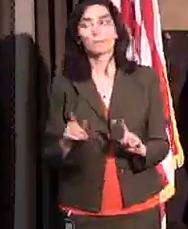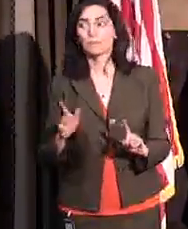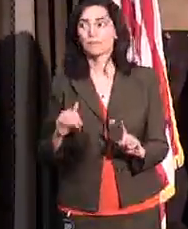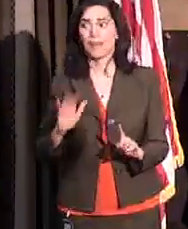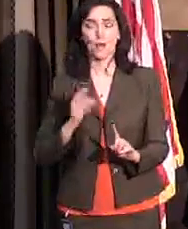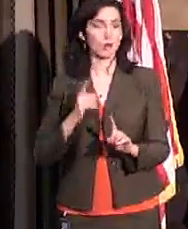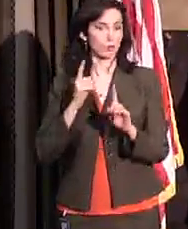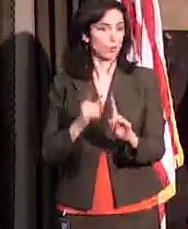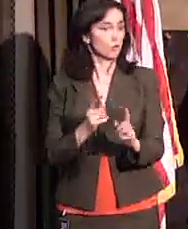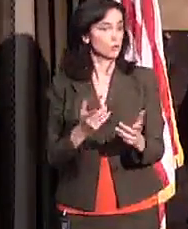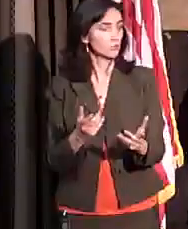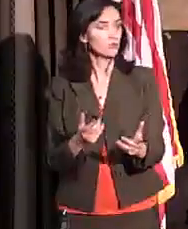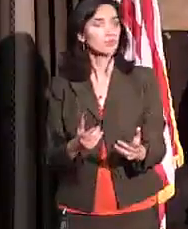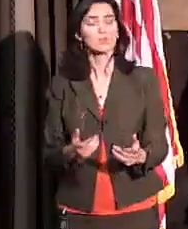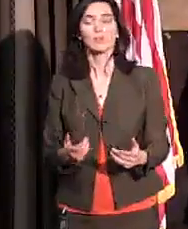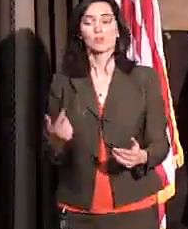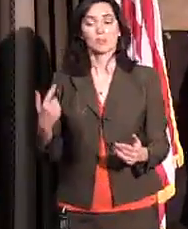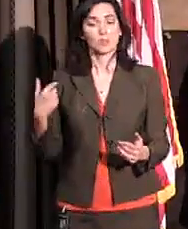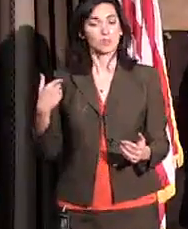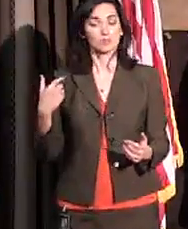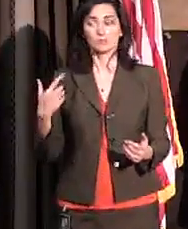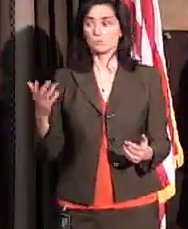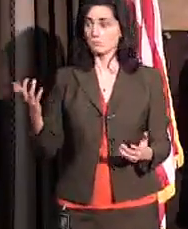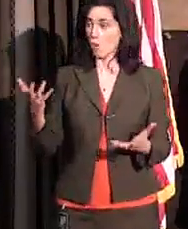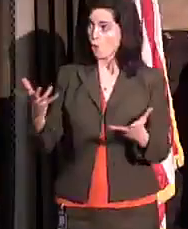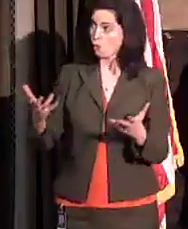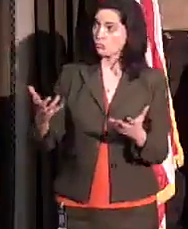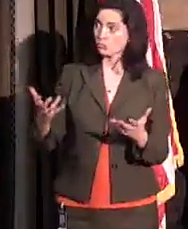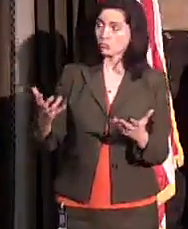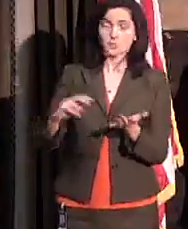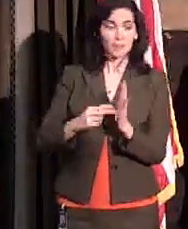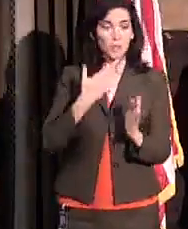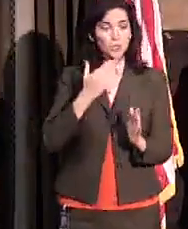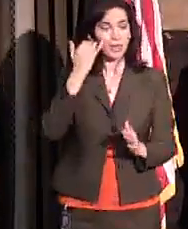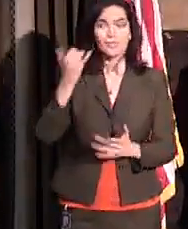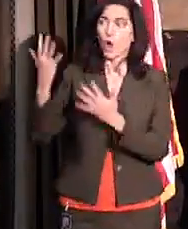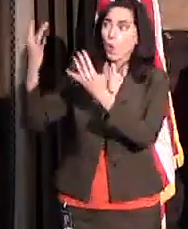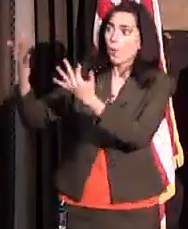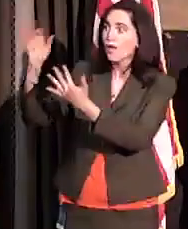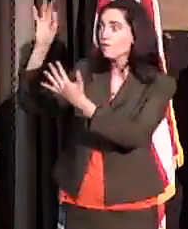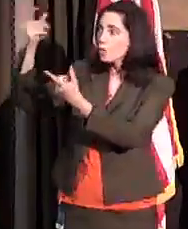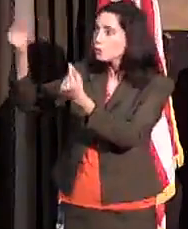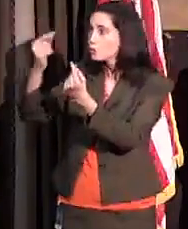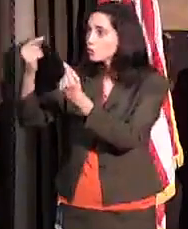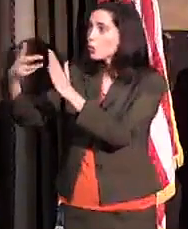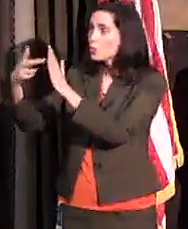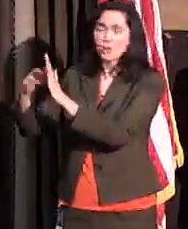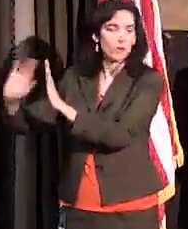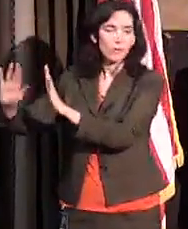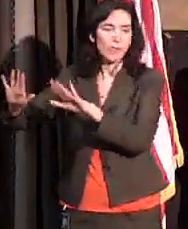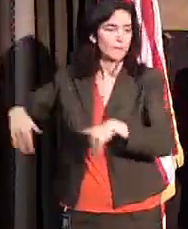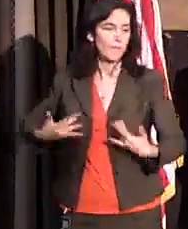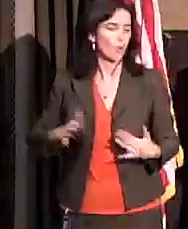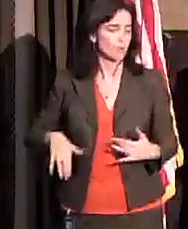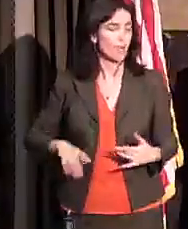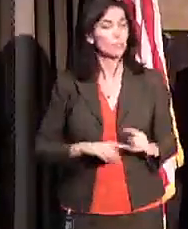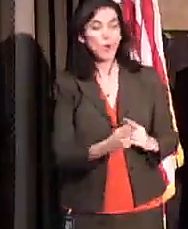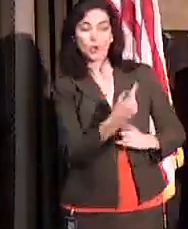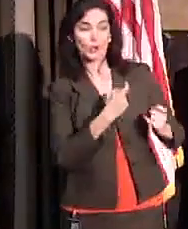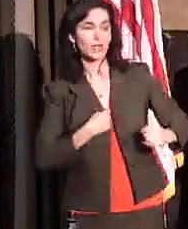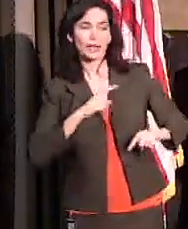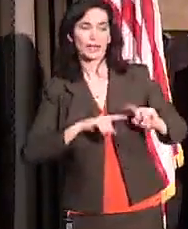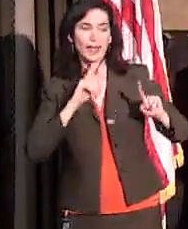started the work, and it didn't make sense for us to wait until after all the rules come out. And so I'm not able to address those questions,